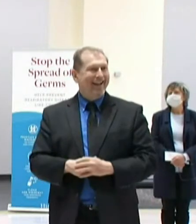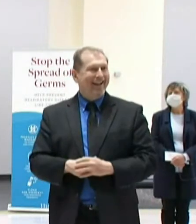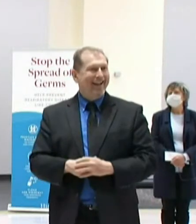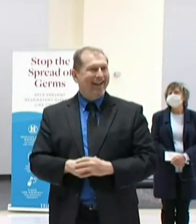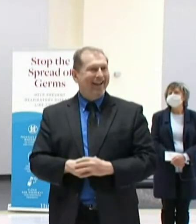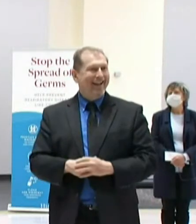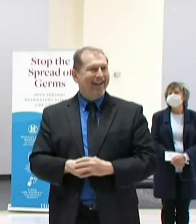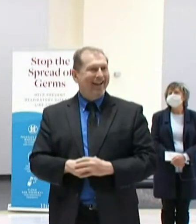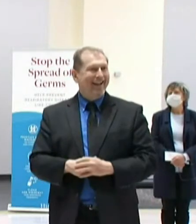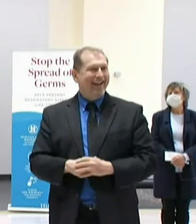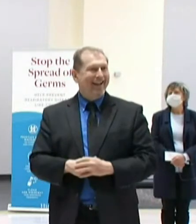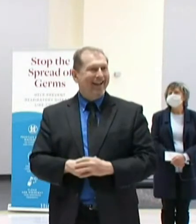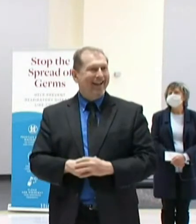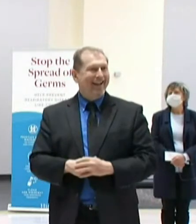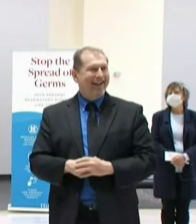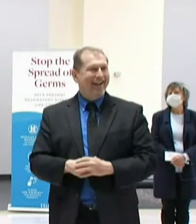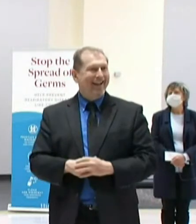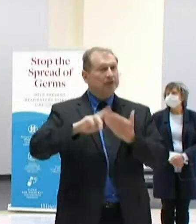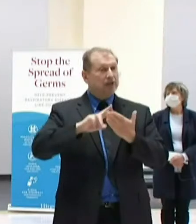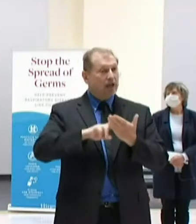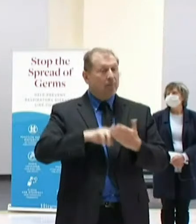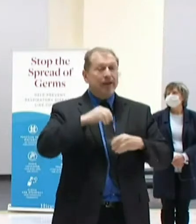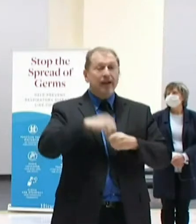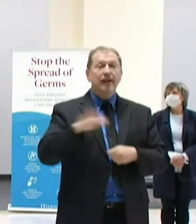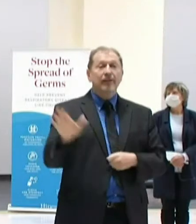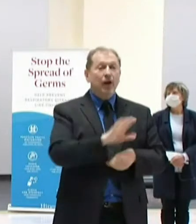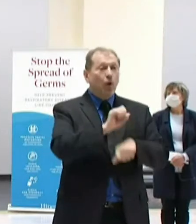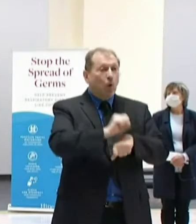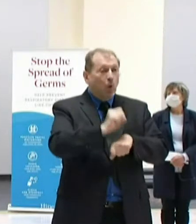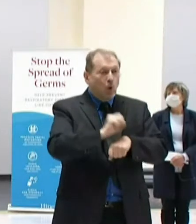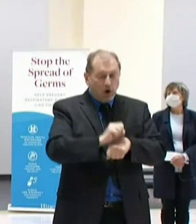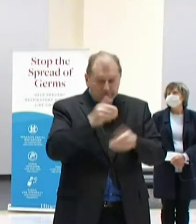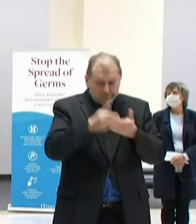up workplaces. And later this week, these clinics